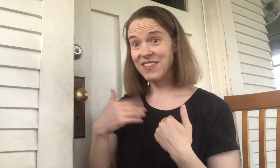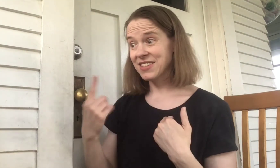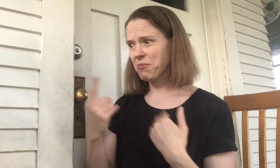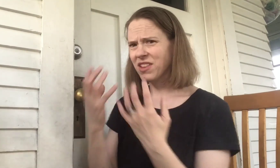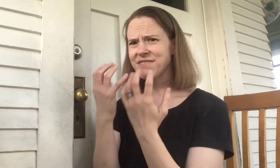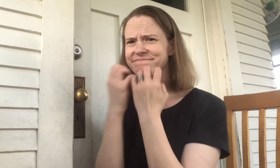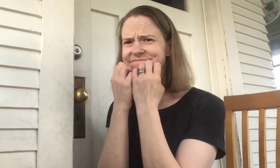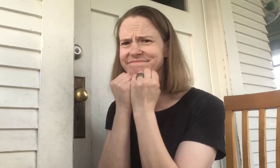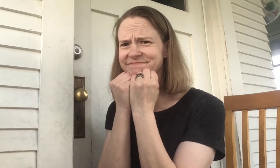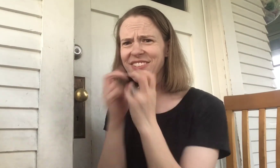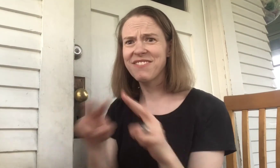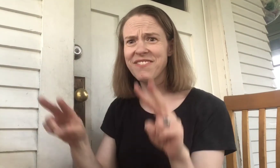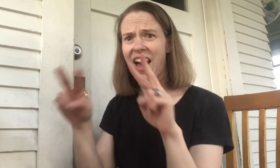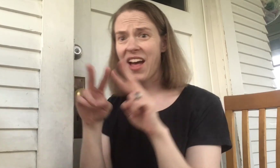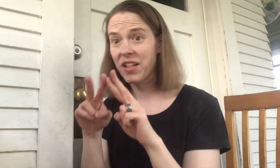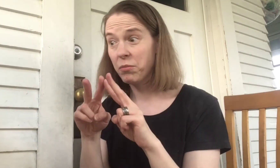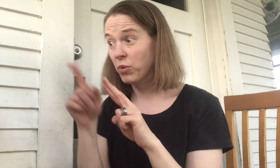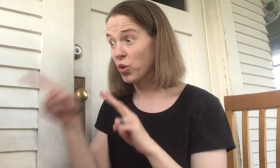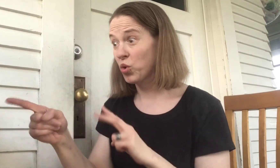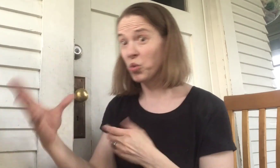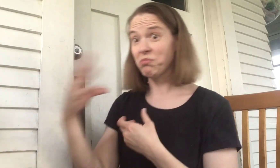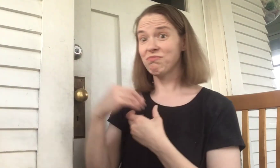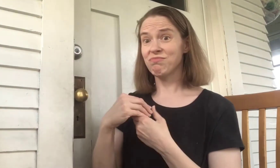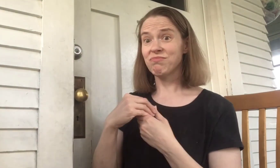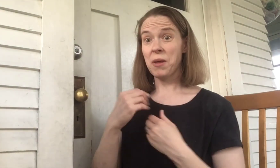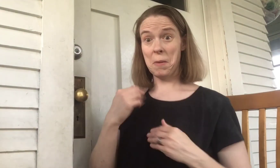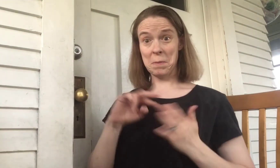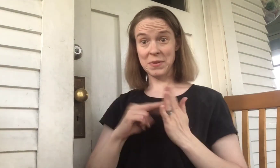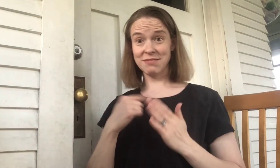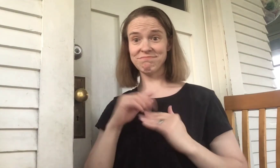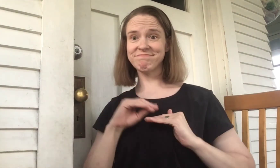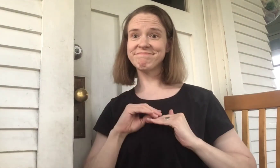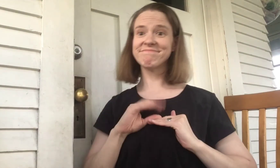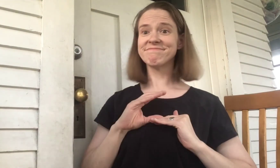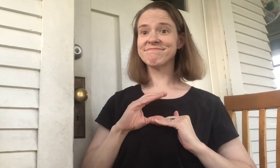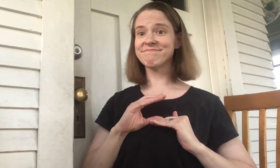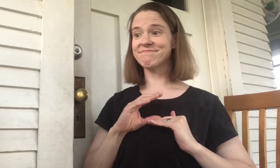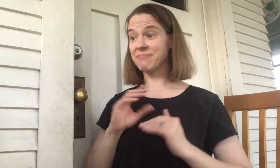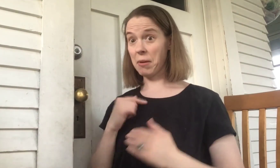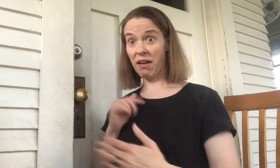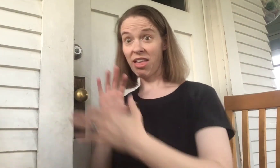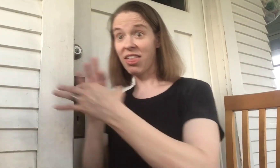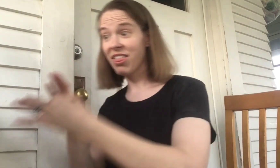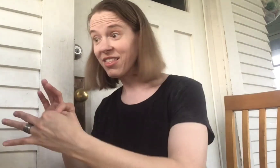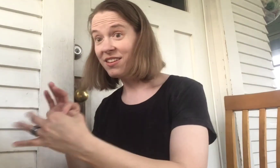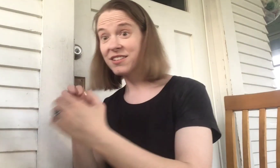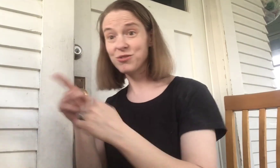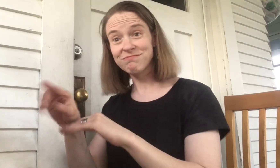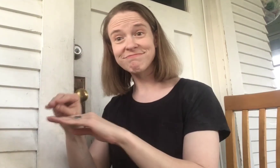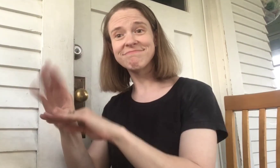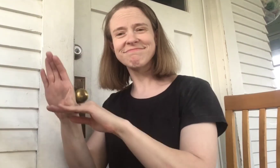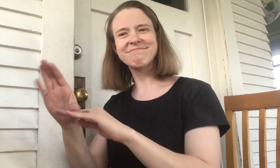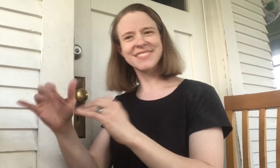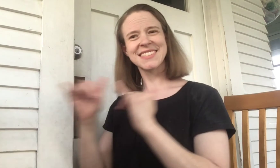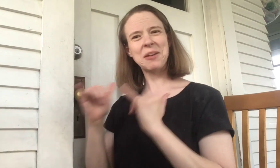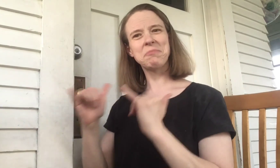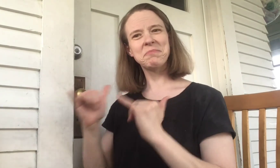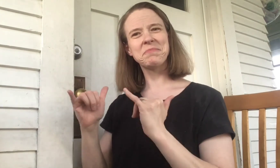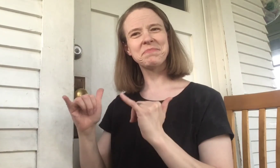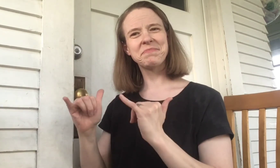communication. They have something that's so valuable. We want them included with us because it benefits us, and our connection to them